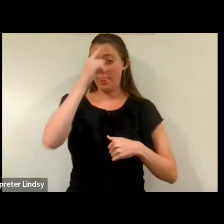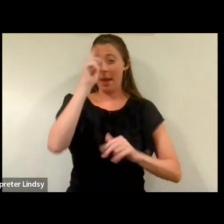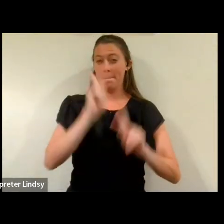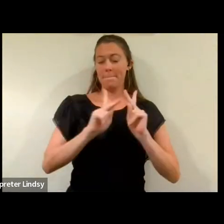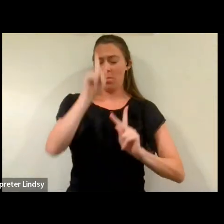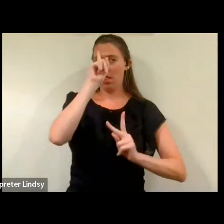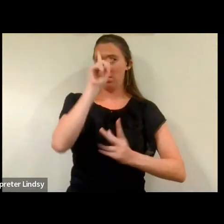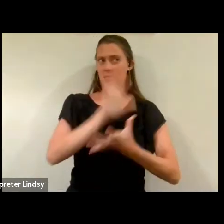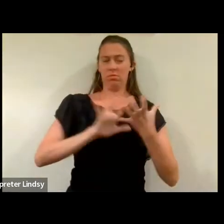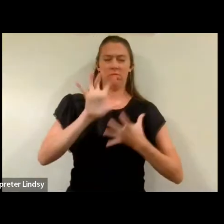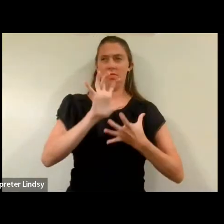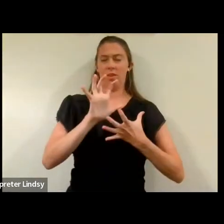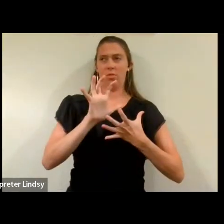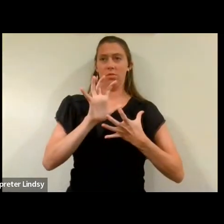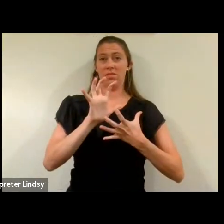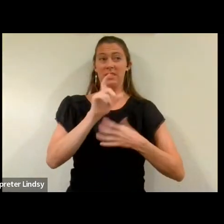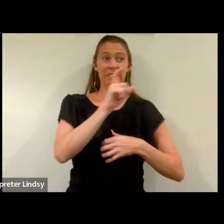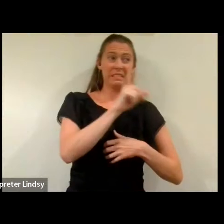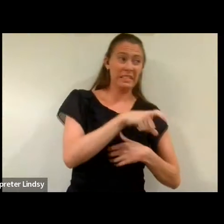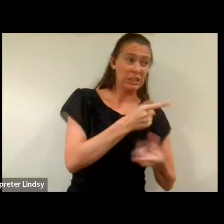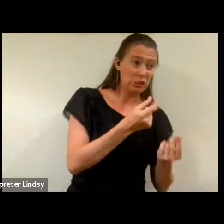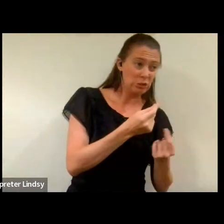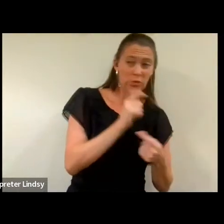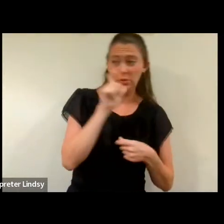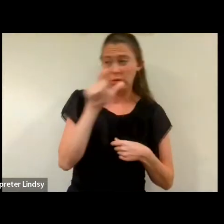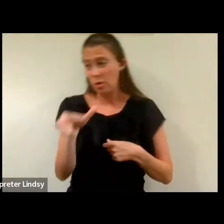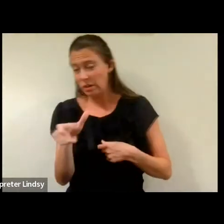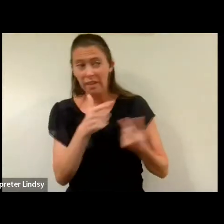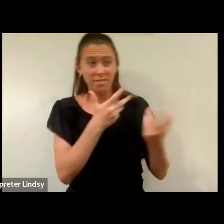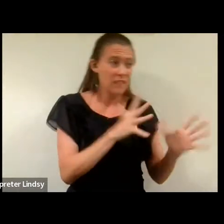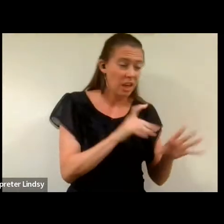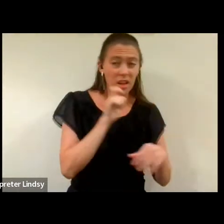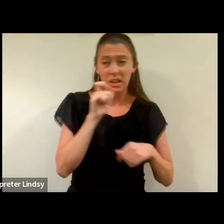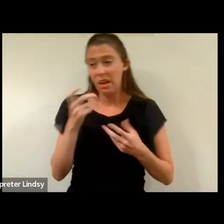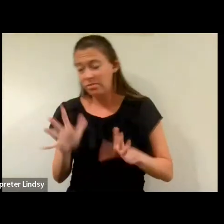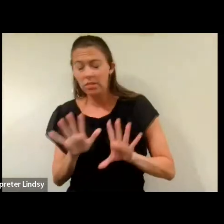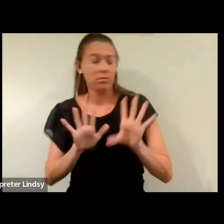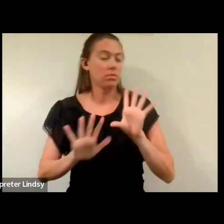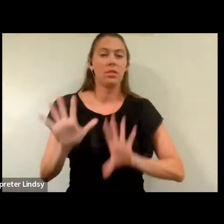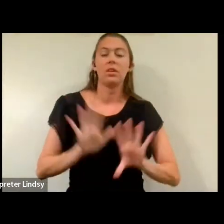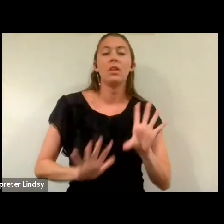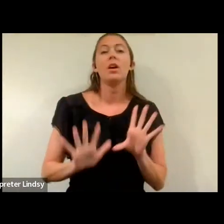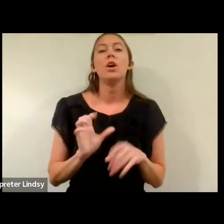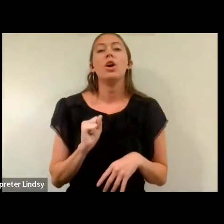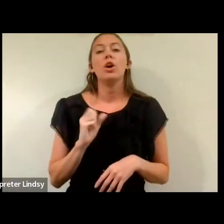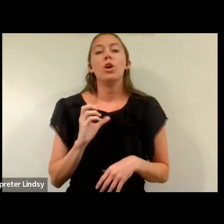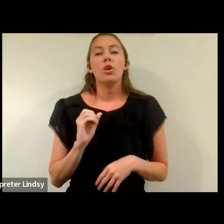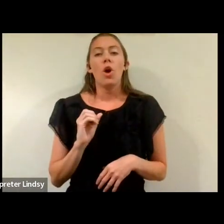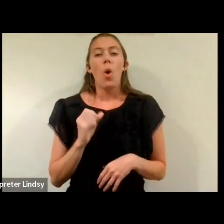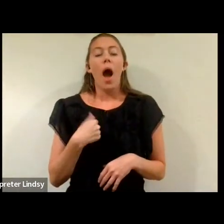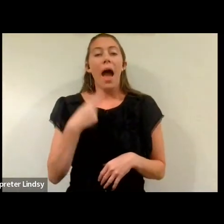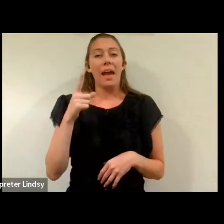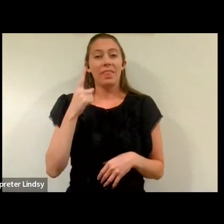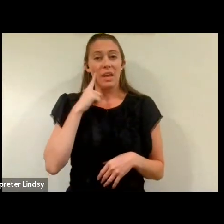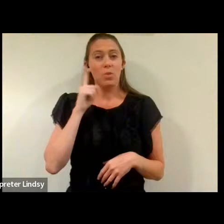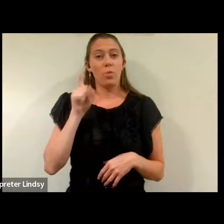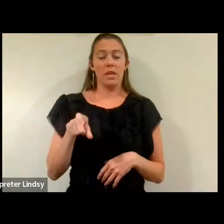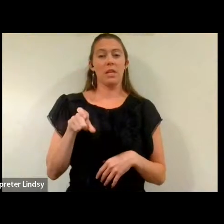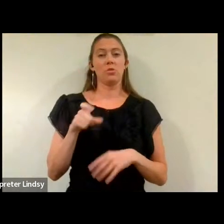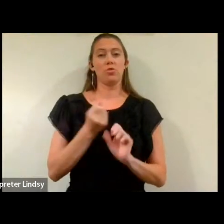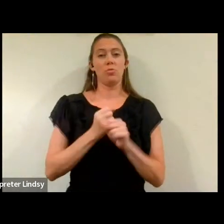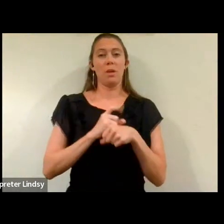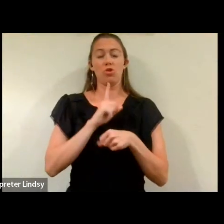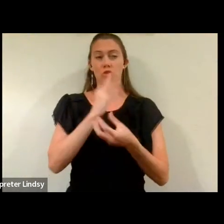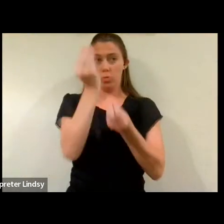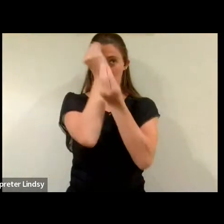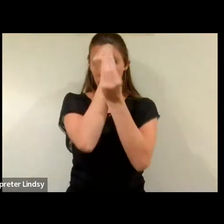of recharging the batteries with the community in a way that we can let people know, hey, where things are at now. This is where we're